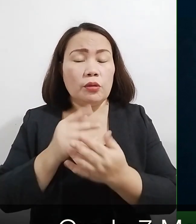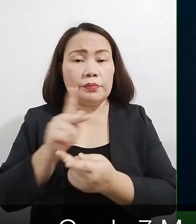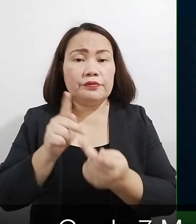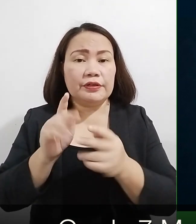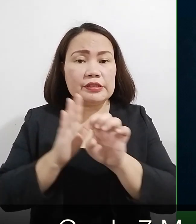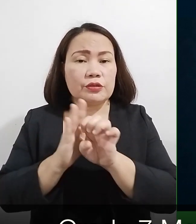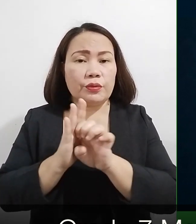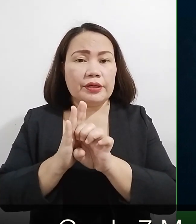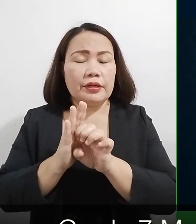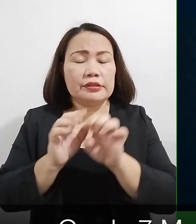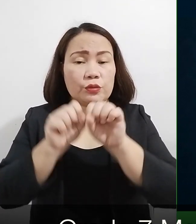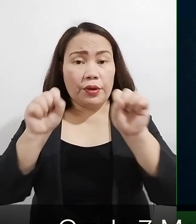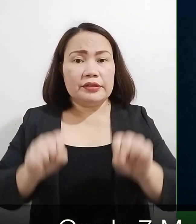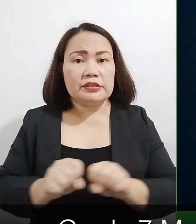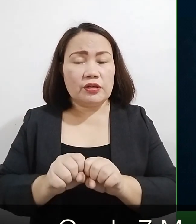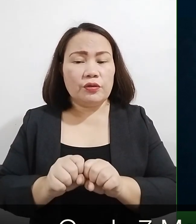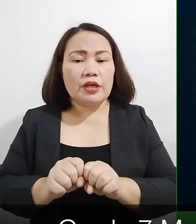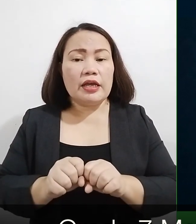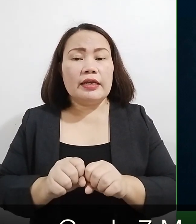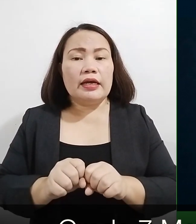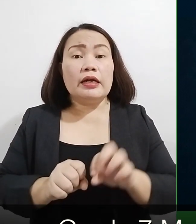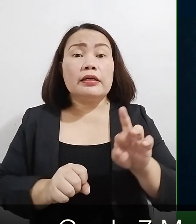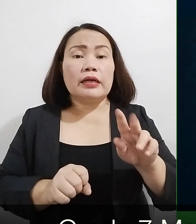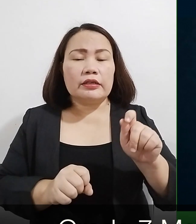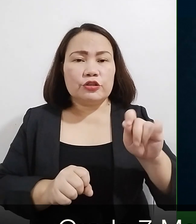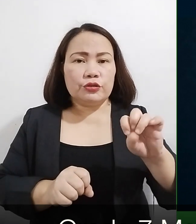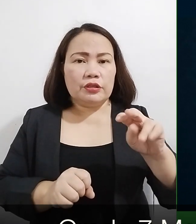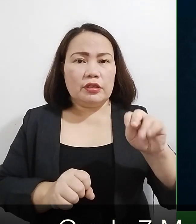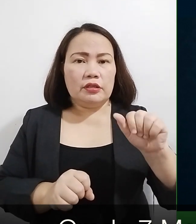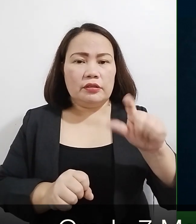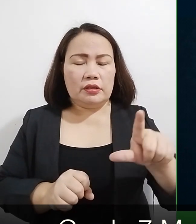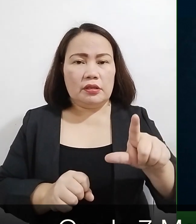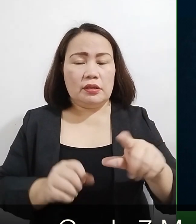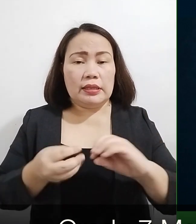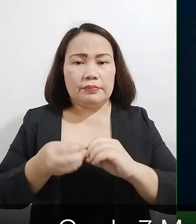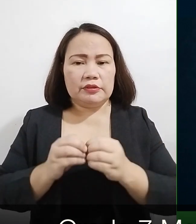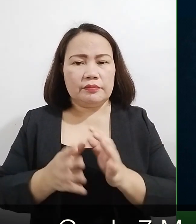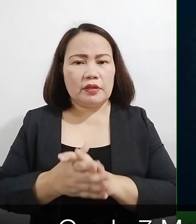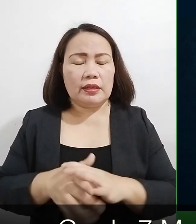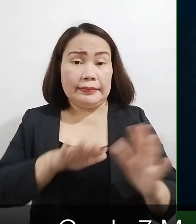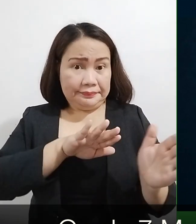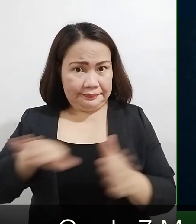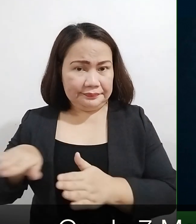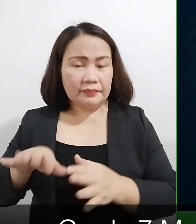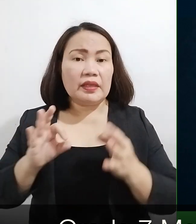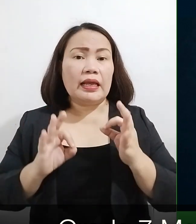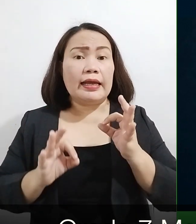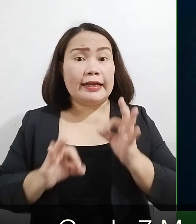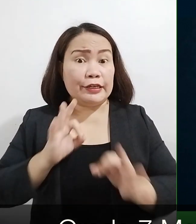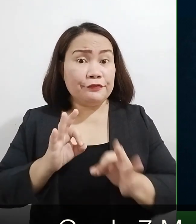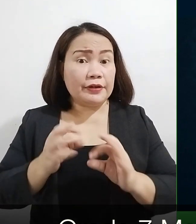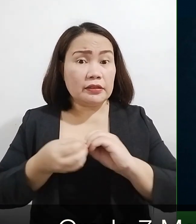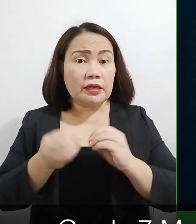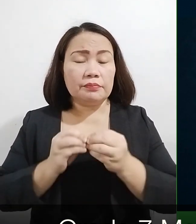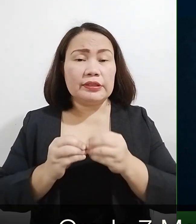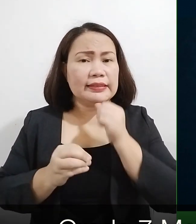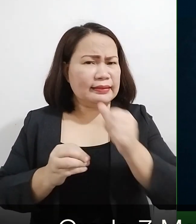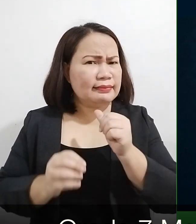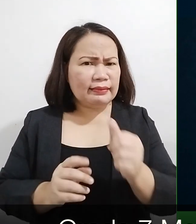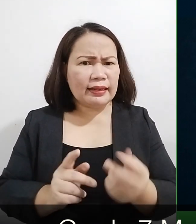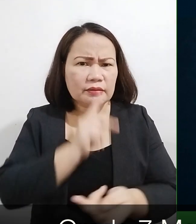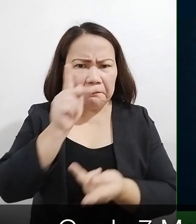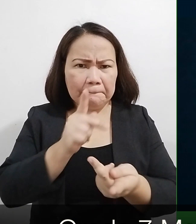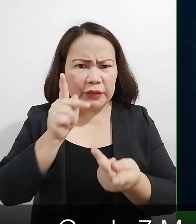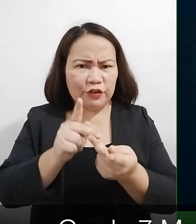all considered rational numbers. Okay. So, kapag opposite naman ito, kapag ang number mo ay